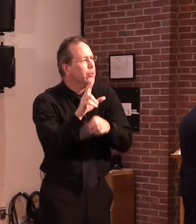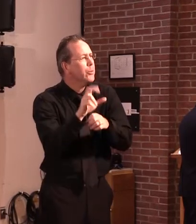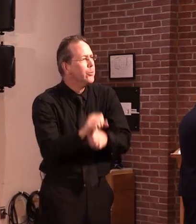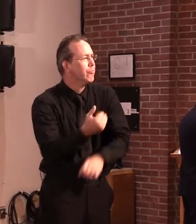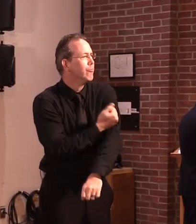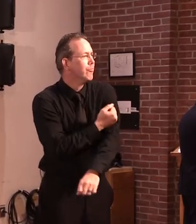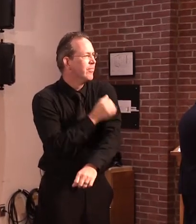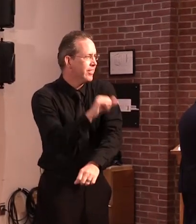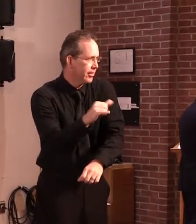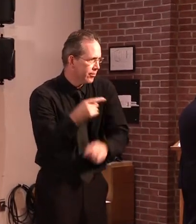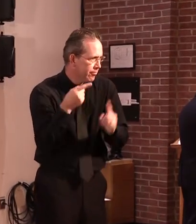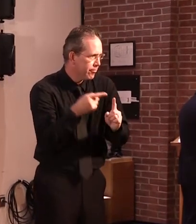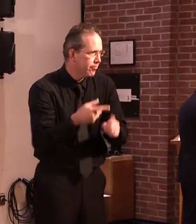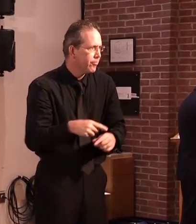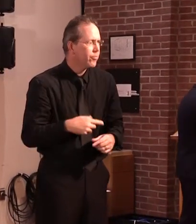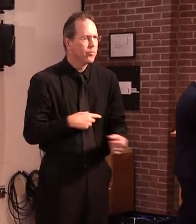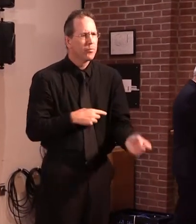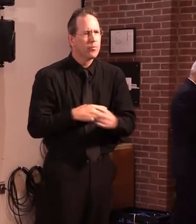the governor.